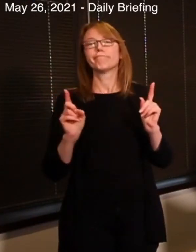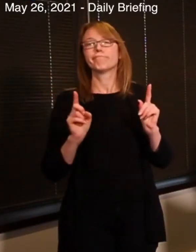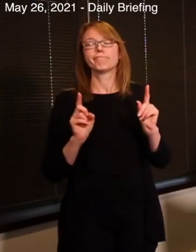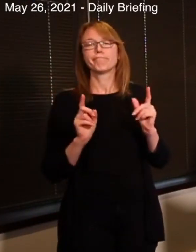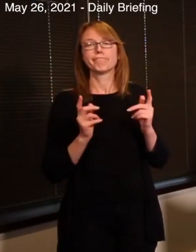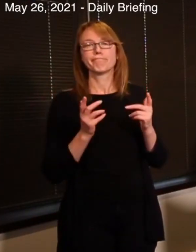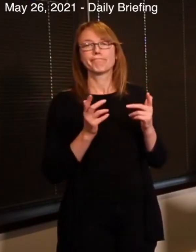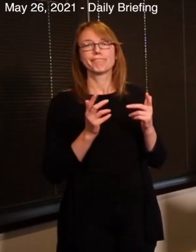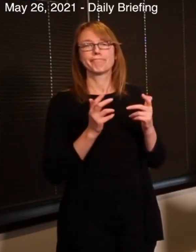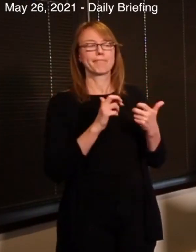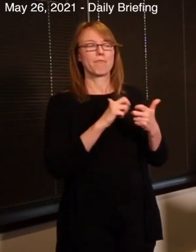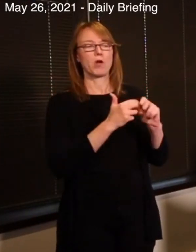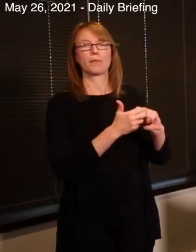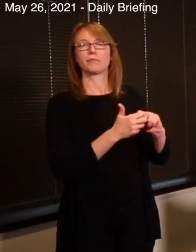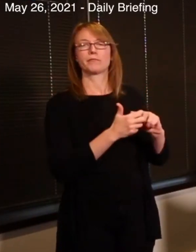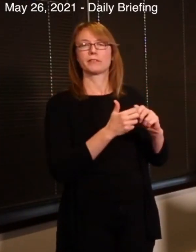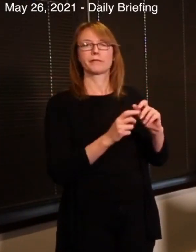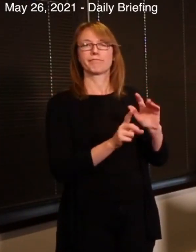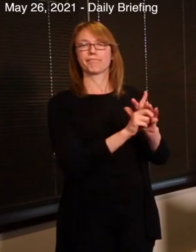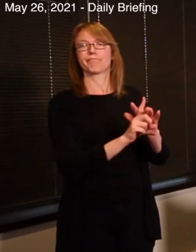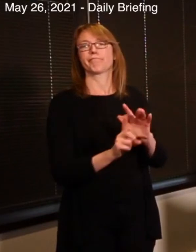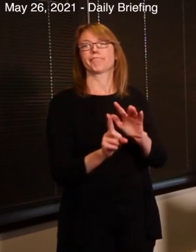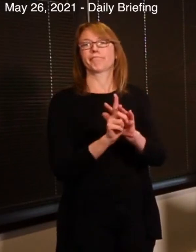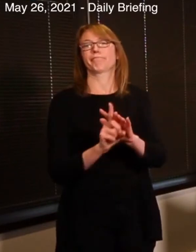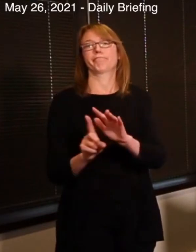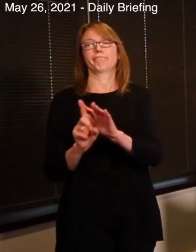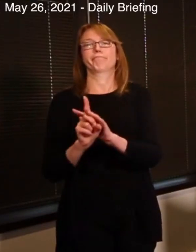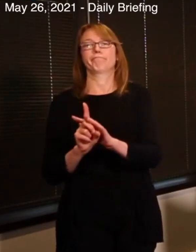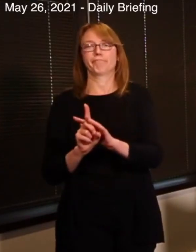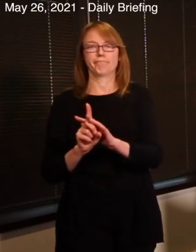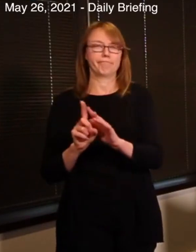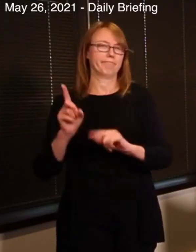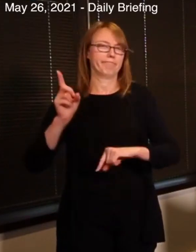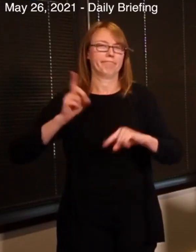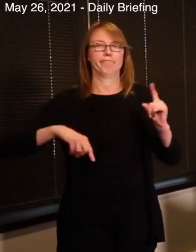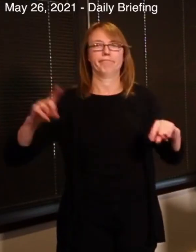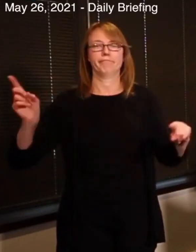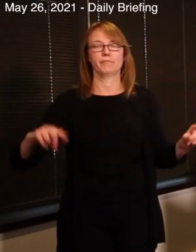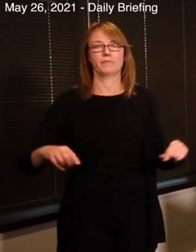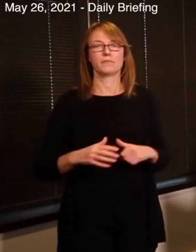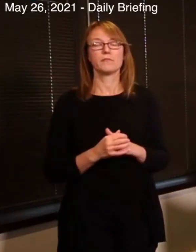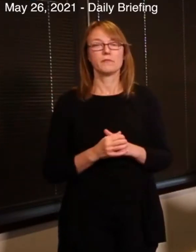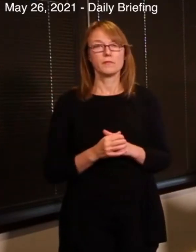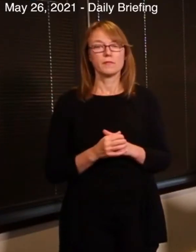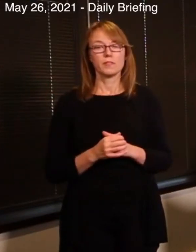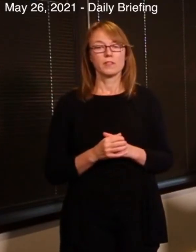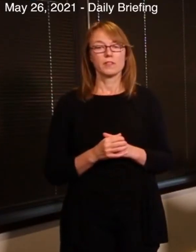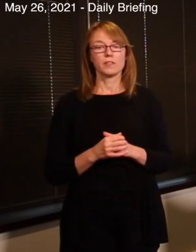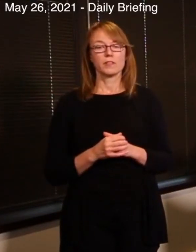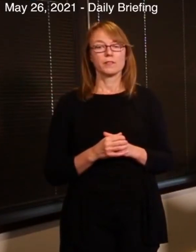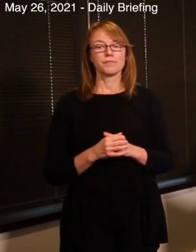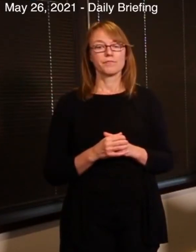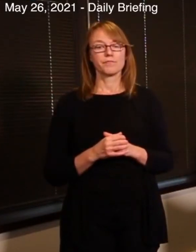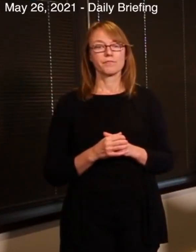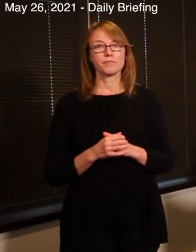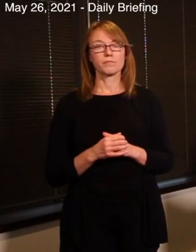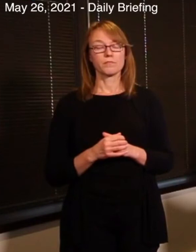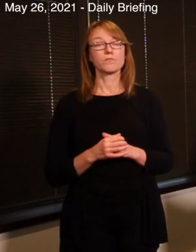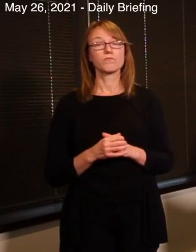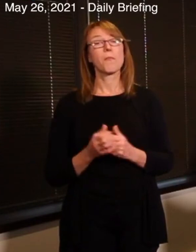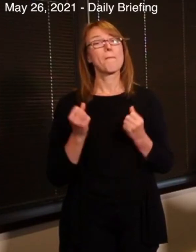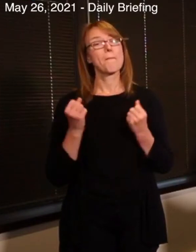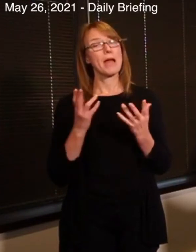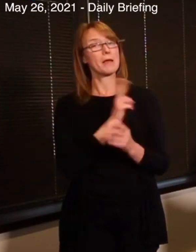of problems. So I will say, though, that we have a number of patients that spend a lot of time in our hospitals post their infectious